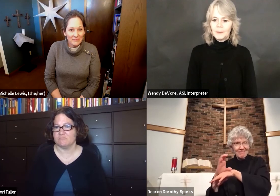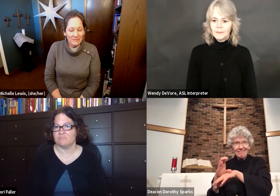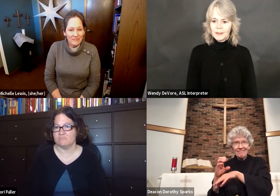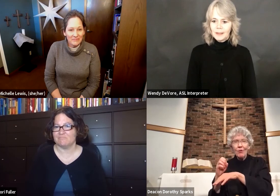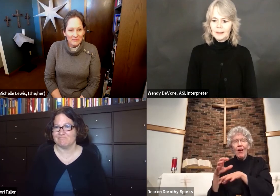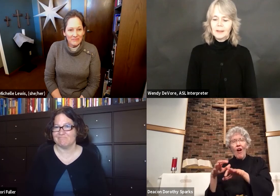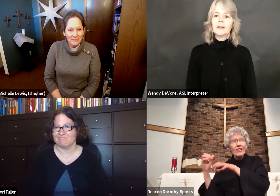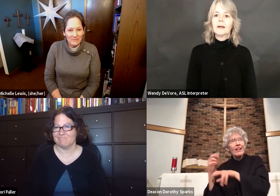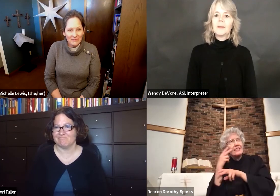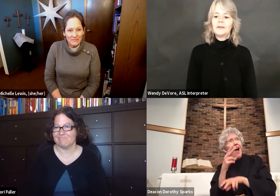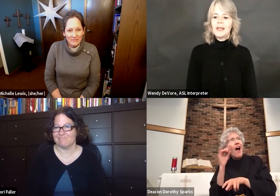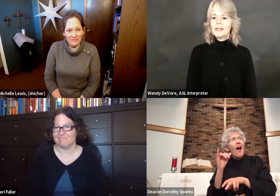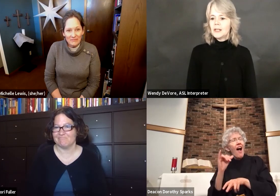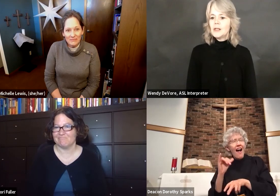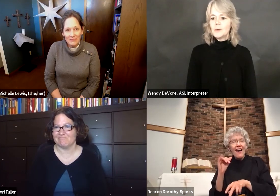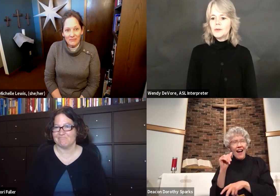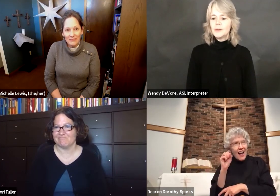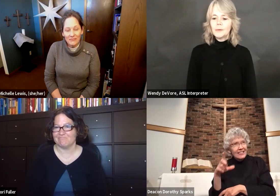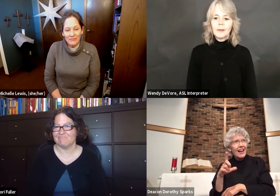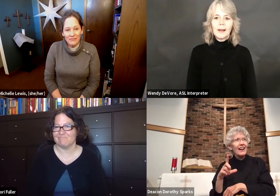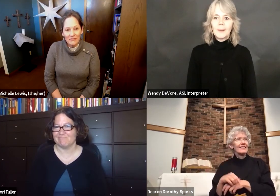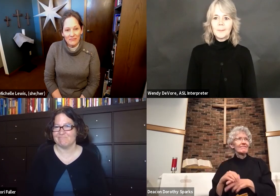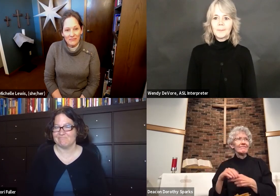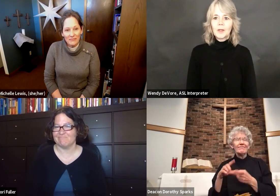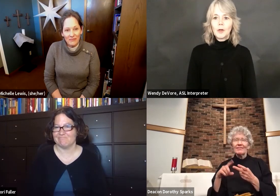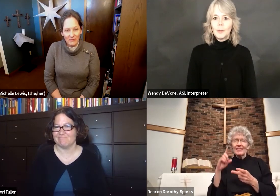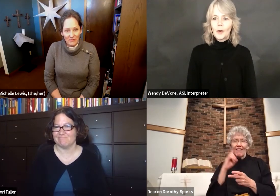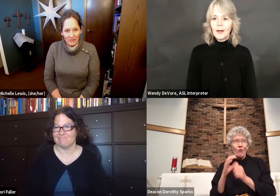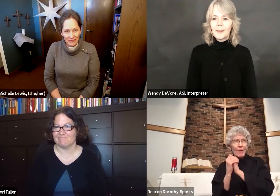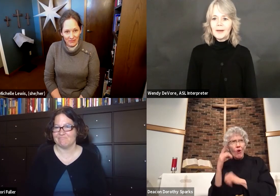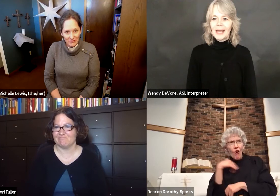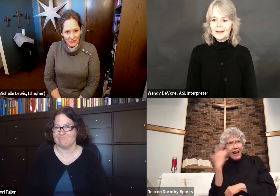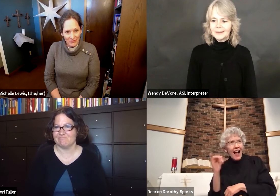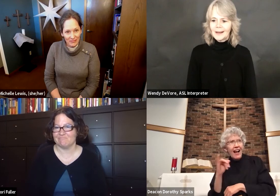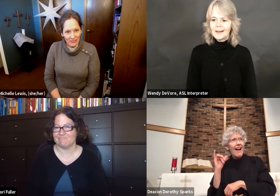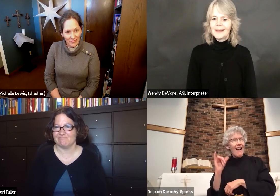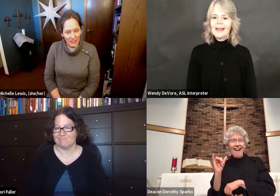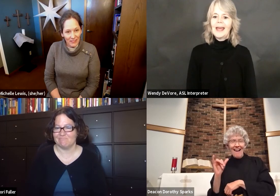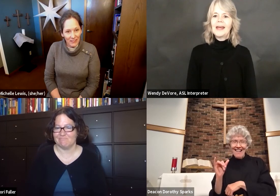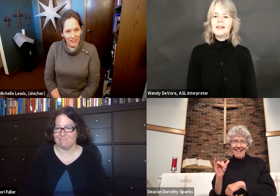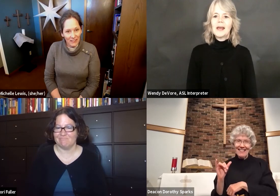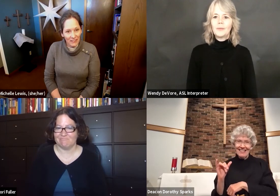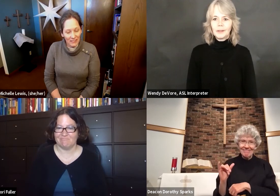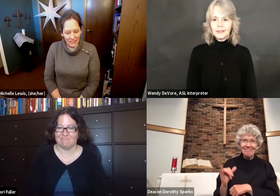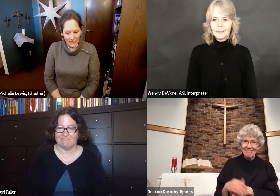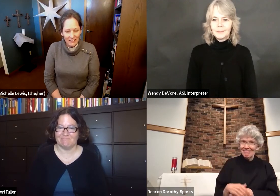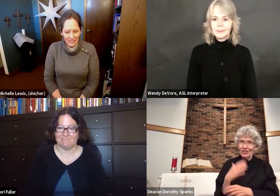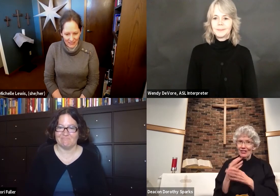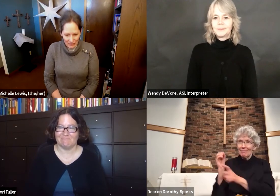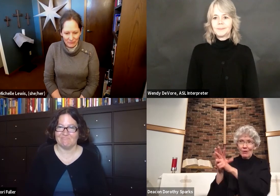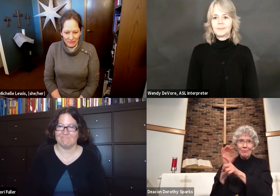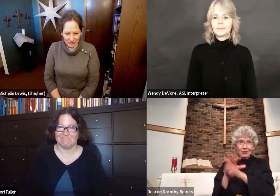during Epiphany as they continue to learn more about ASL and deaf